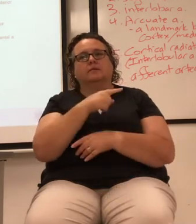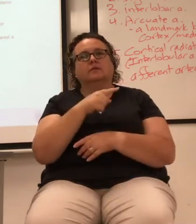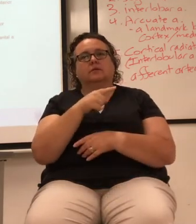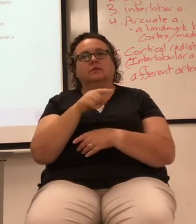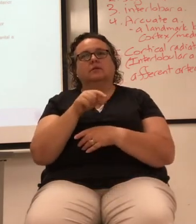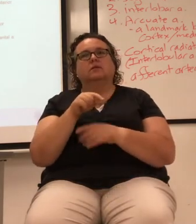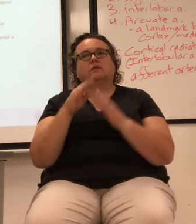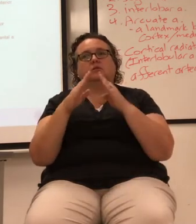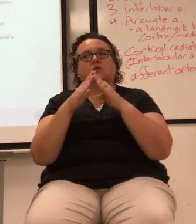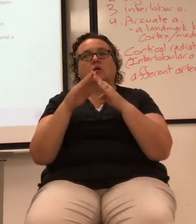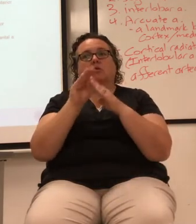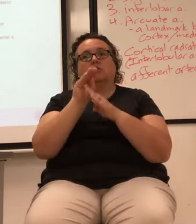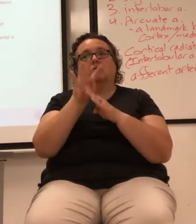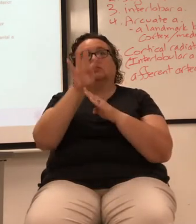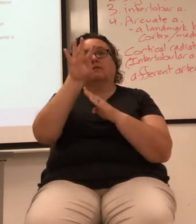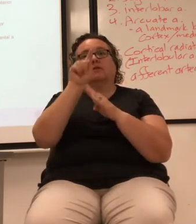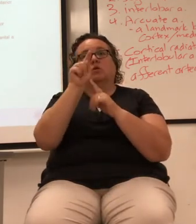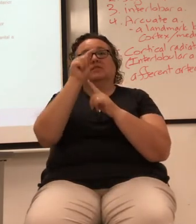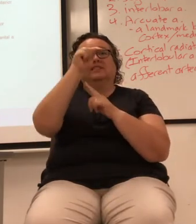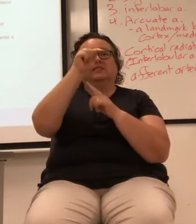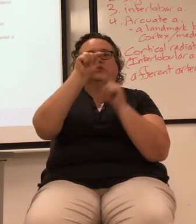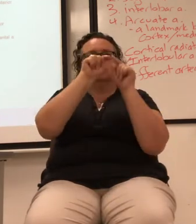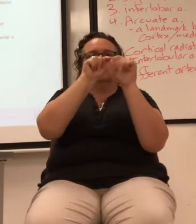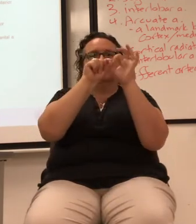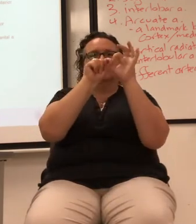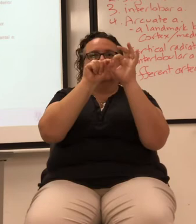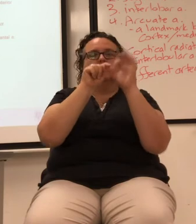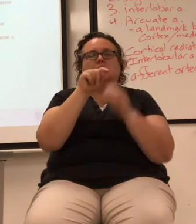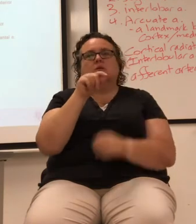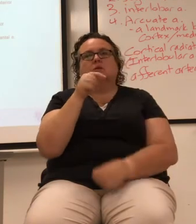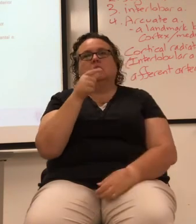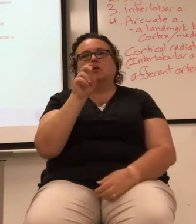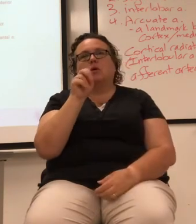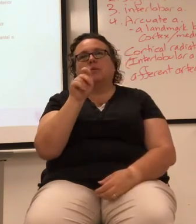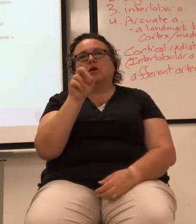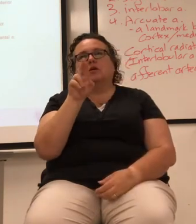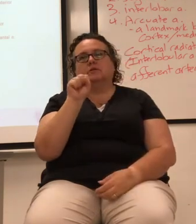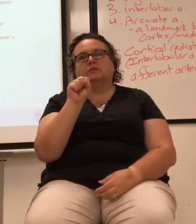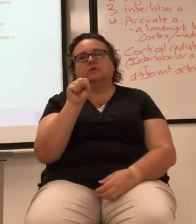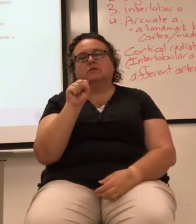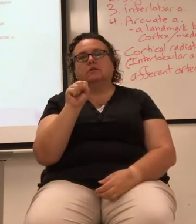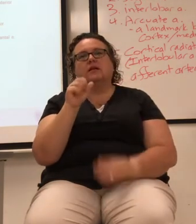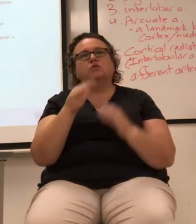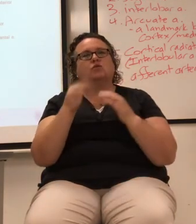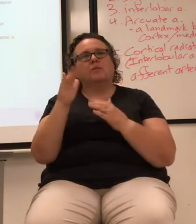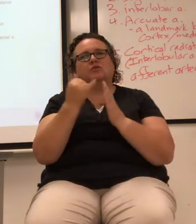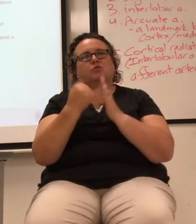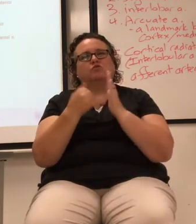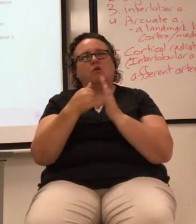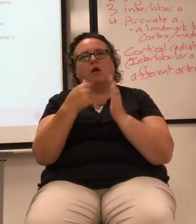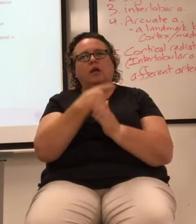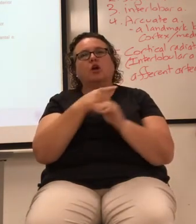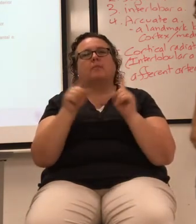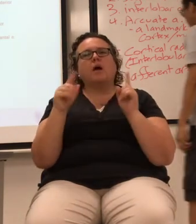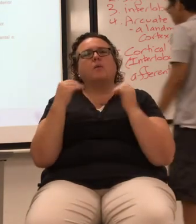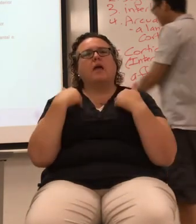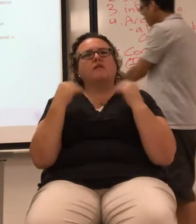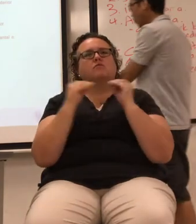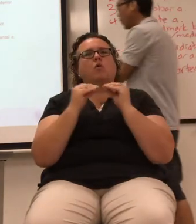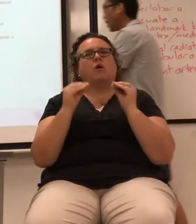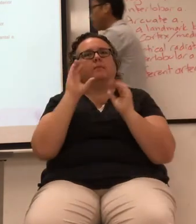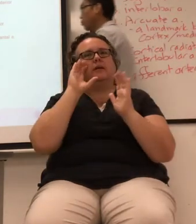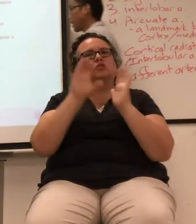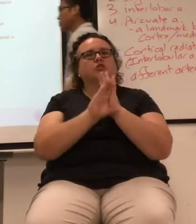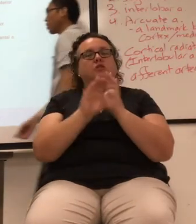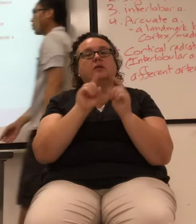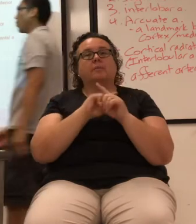In terms of blood flow, what comes after the glomerulus? The efferent arteriole. It's getting too much to draw in here, but we'll look at more pictures of it. But we made it all